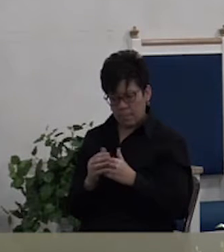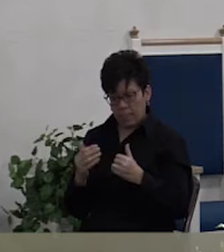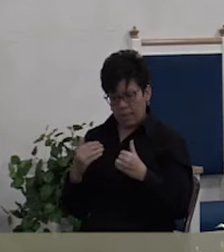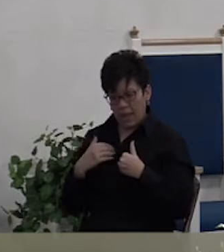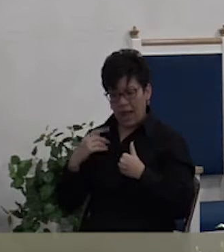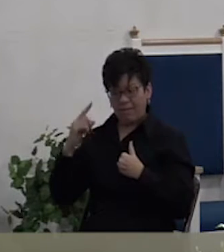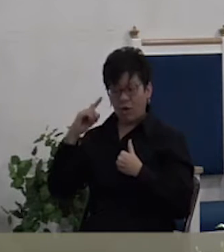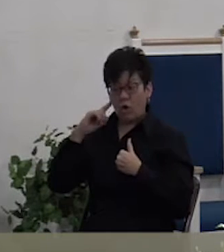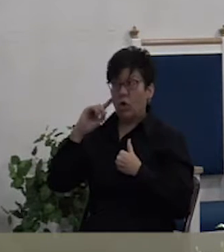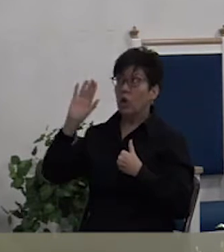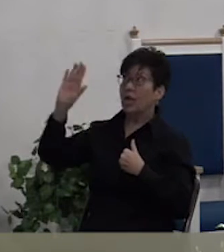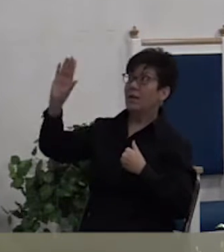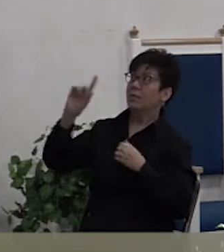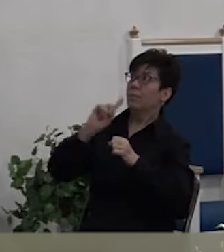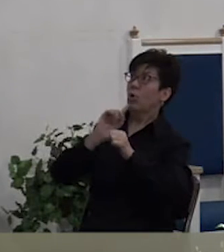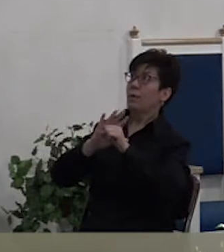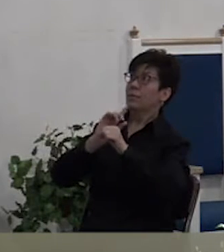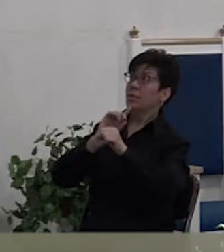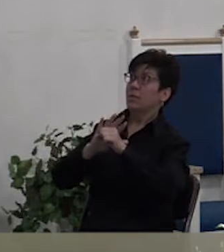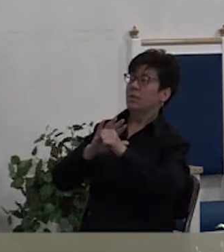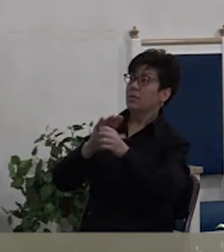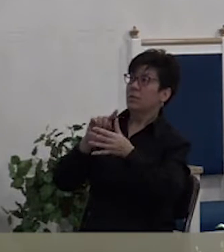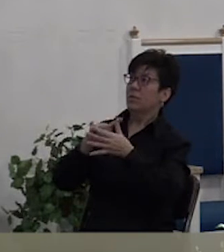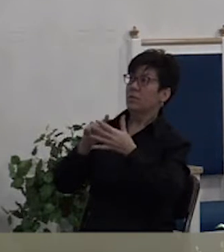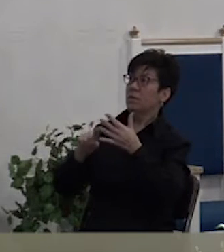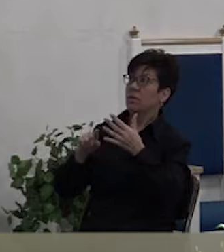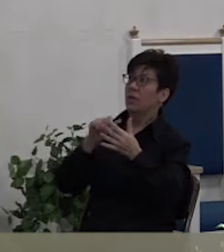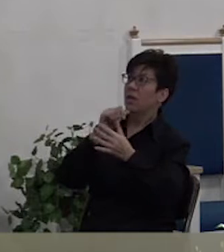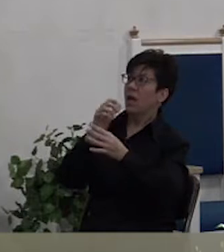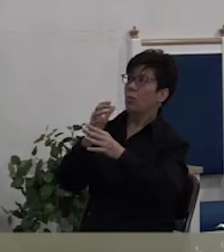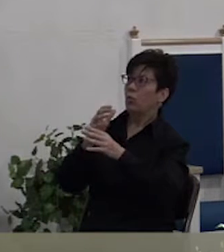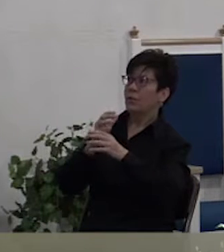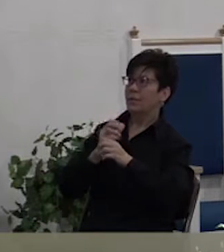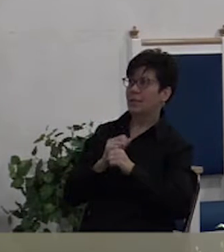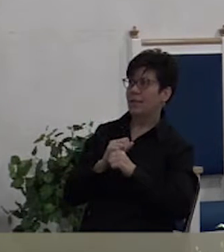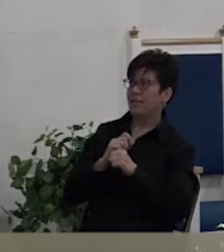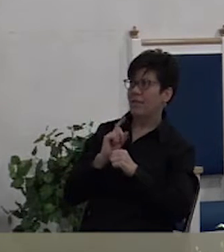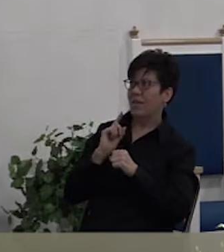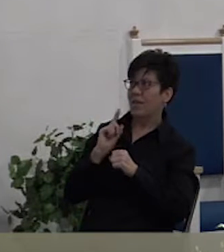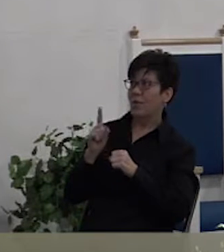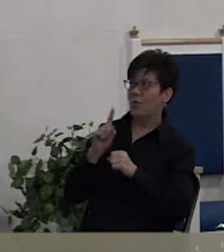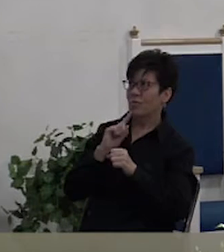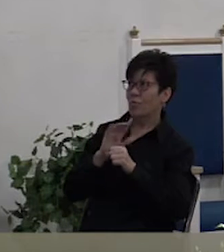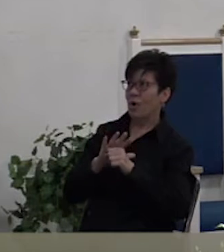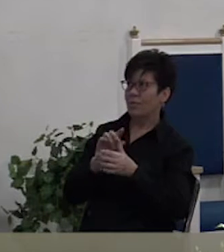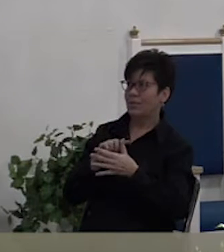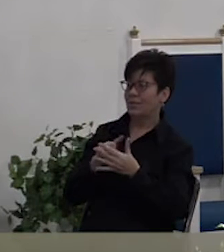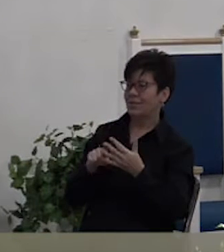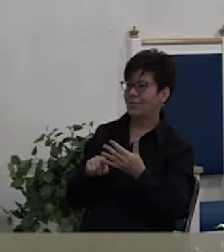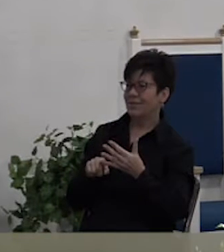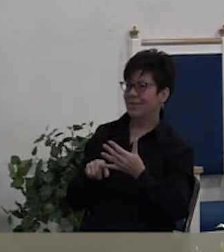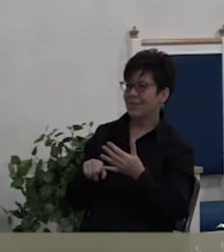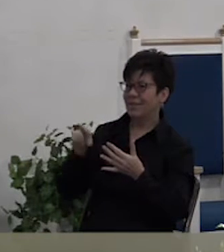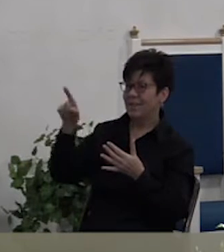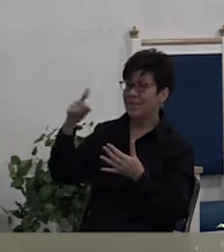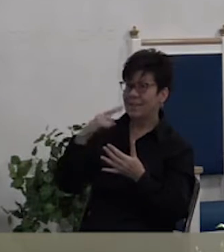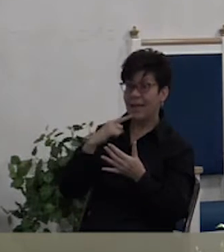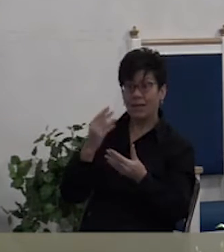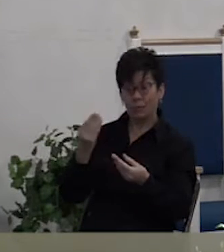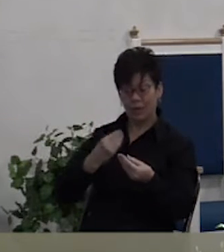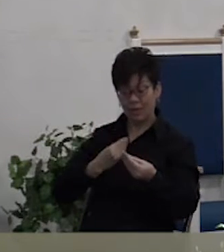the promises of God and not receive them, to not get what he said he would give